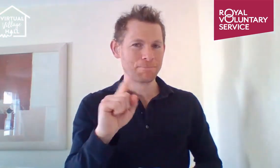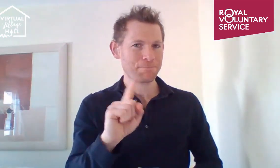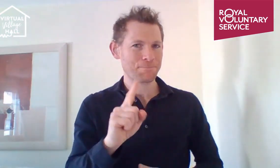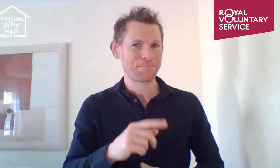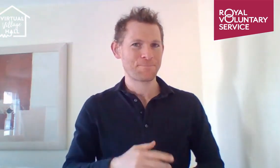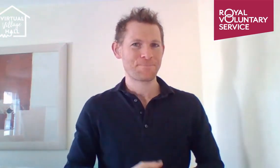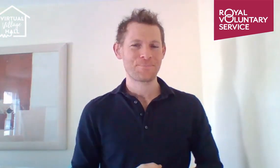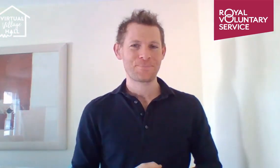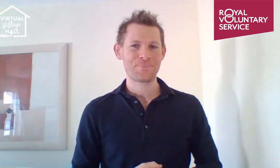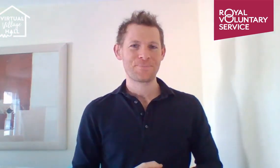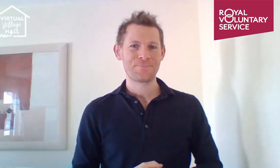Number 1.